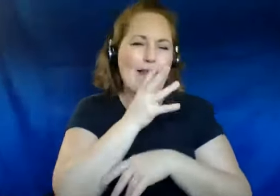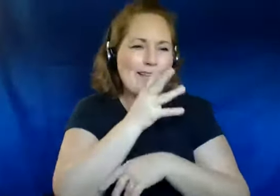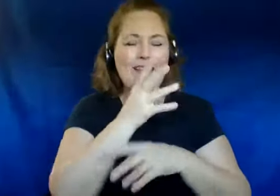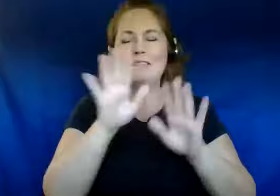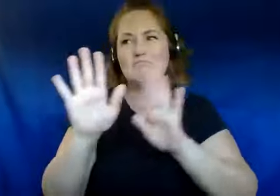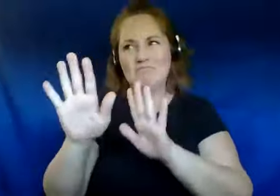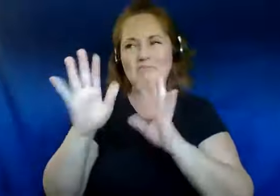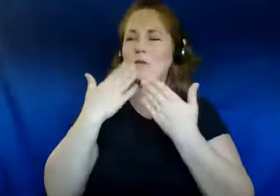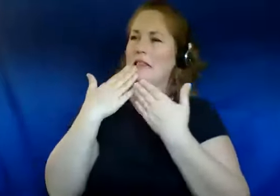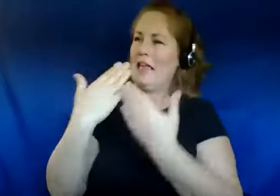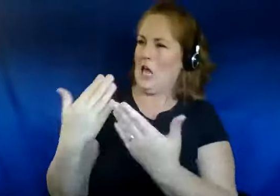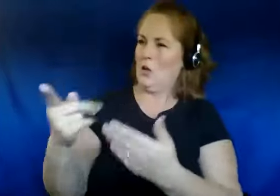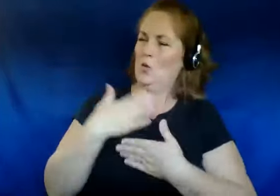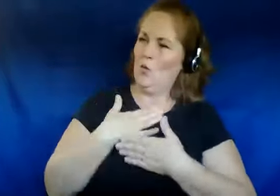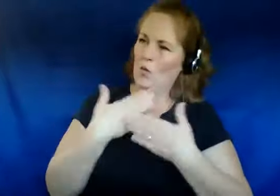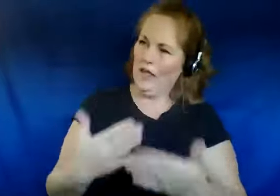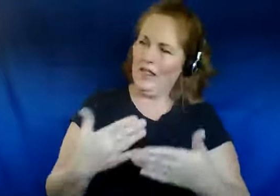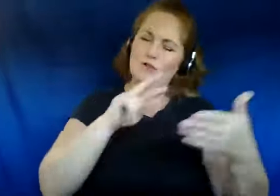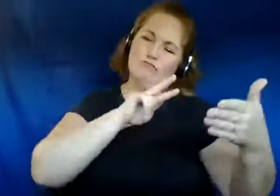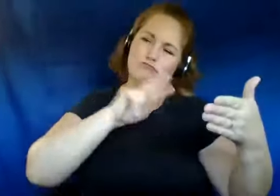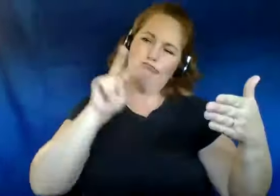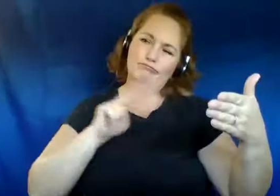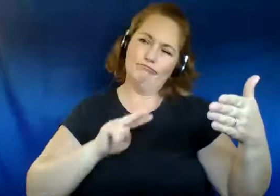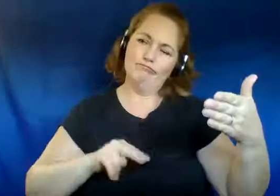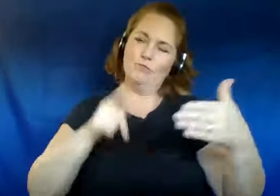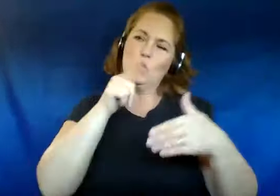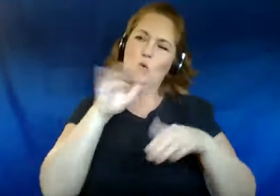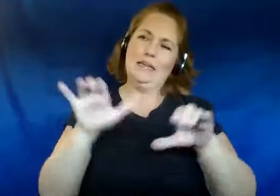much for being the person that did